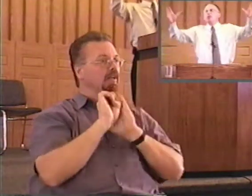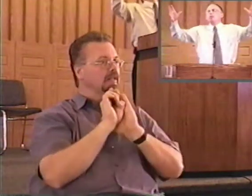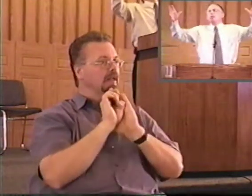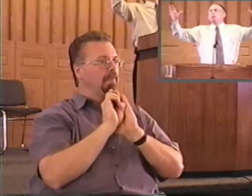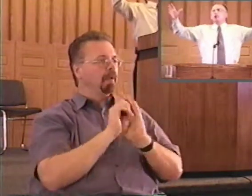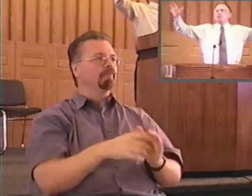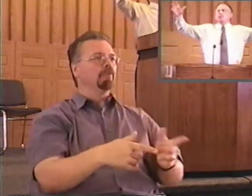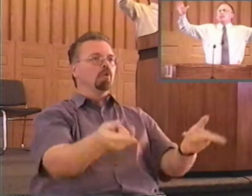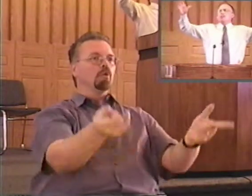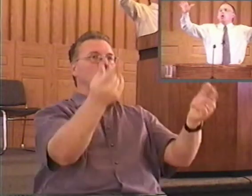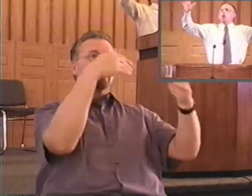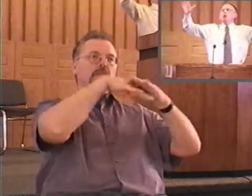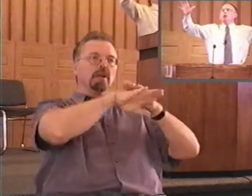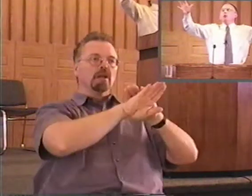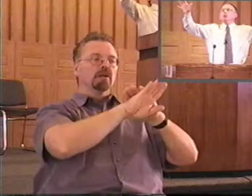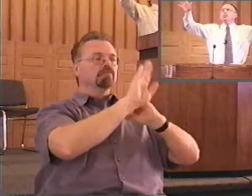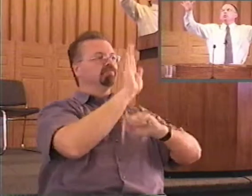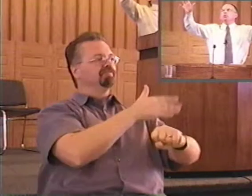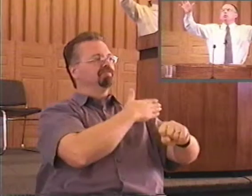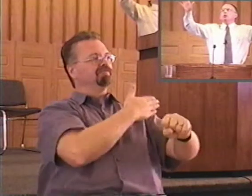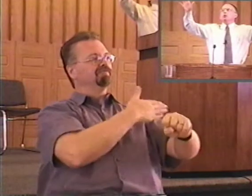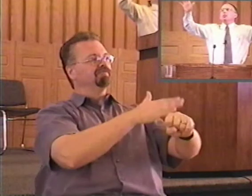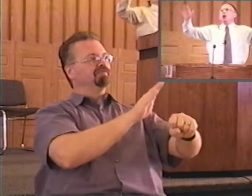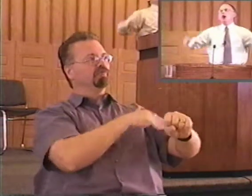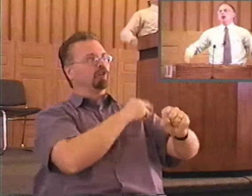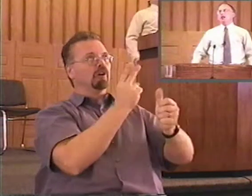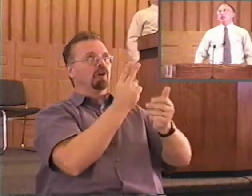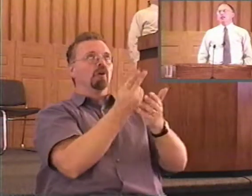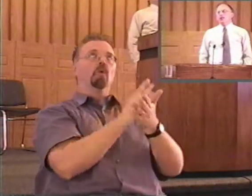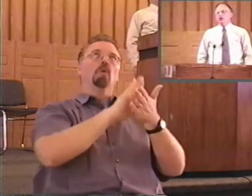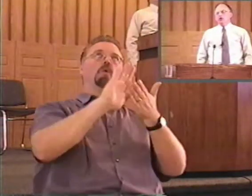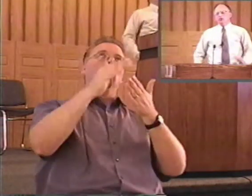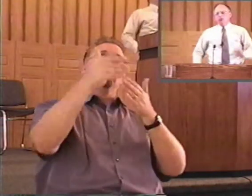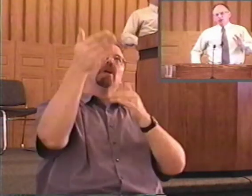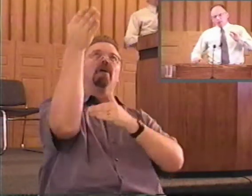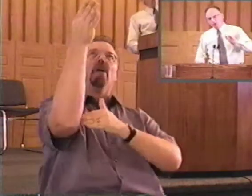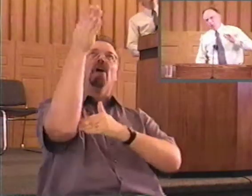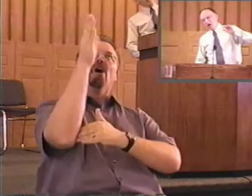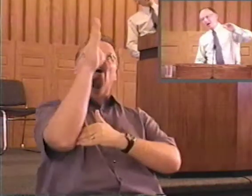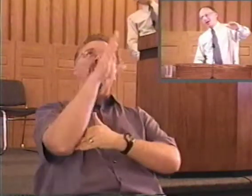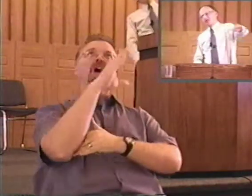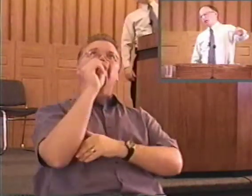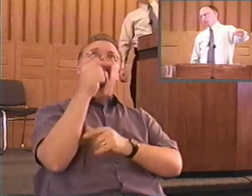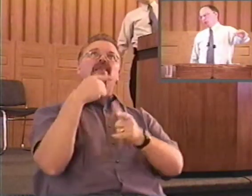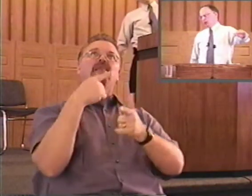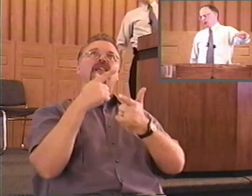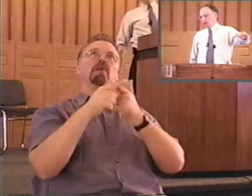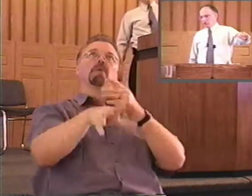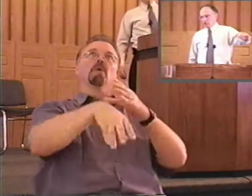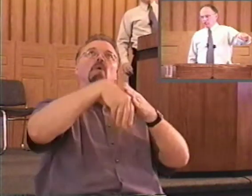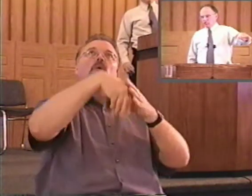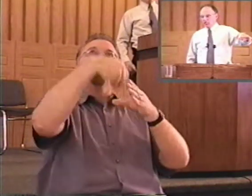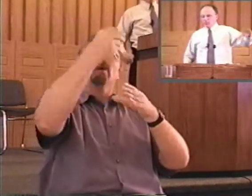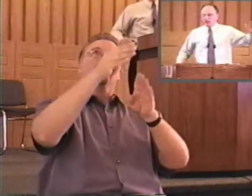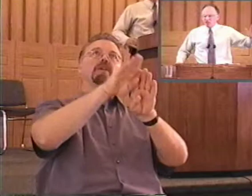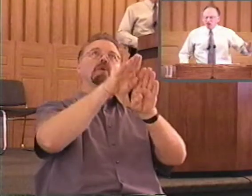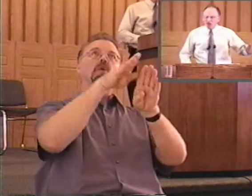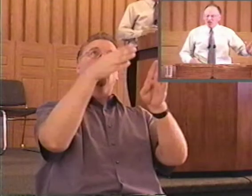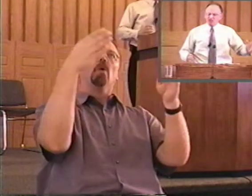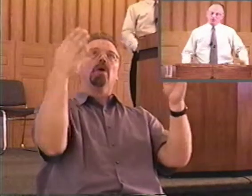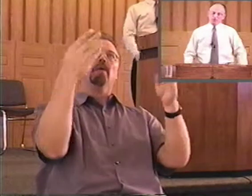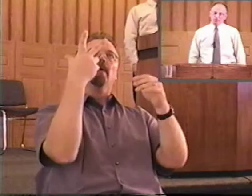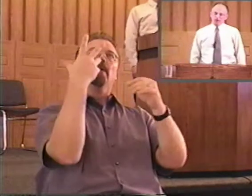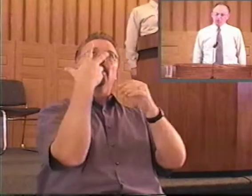we sing the praises of a holy and pure God. Then we walk out the door and